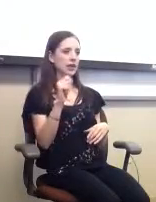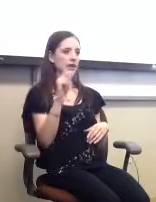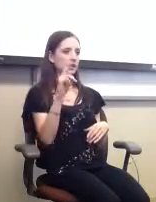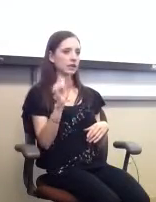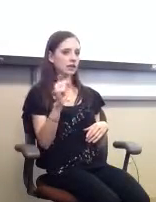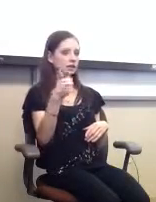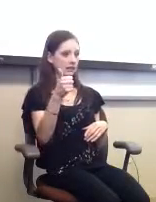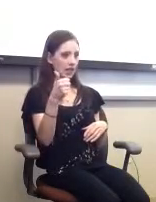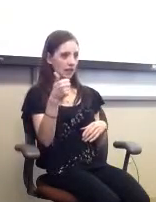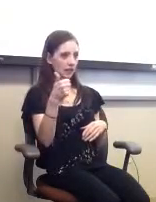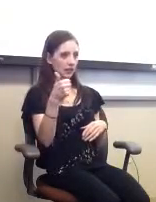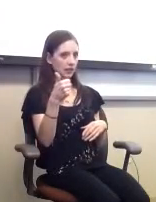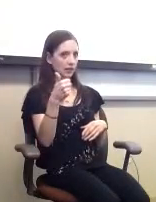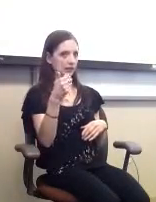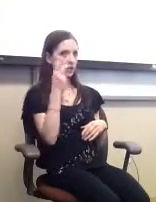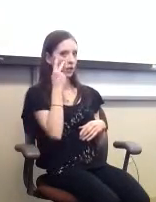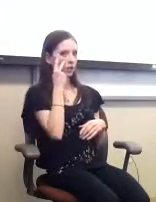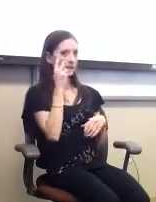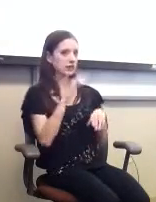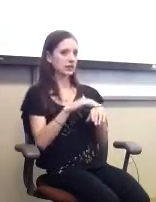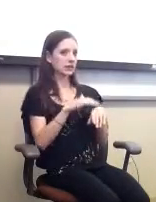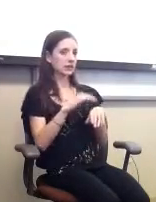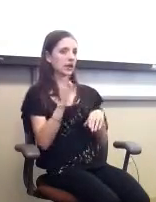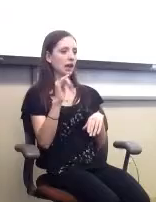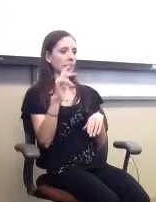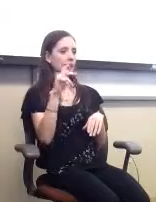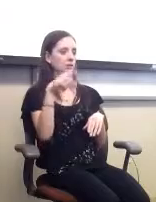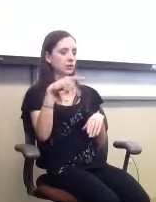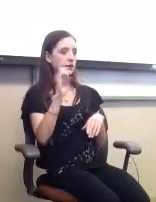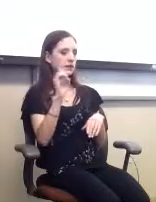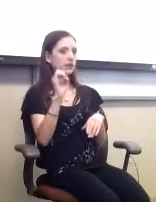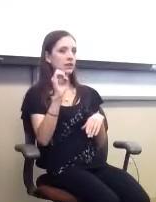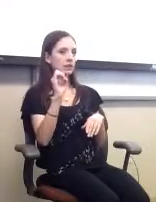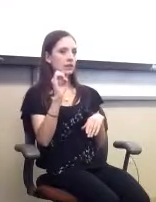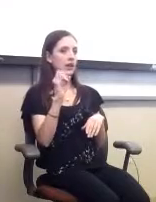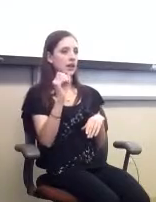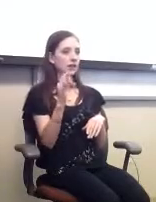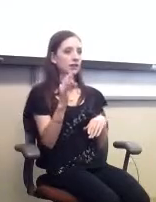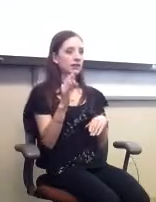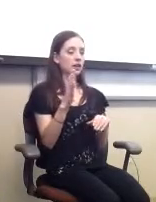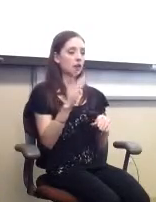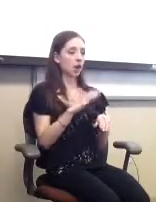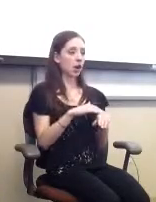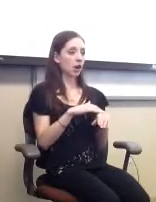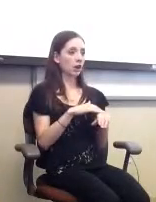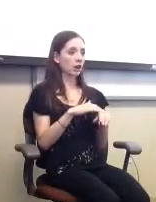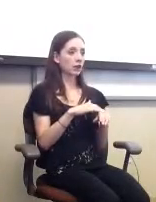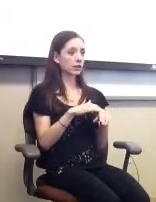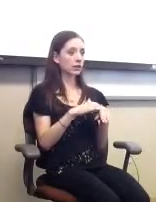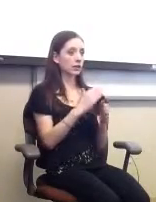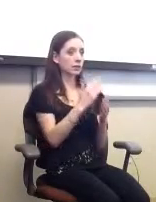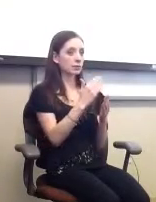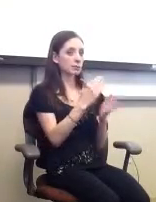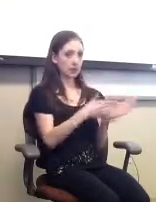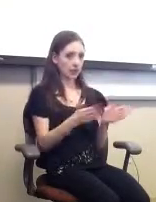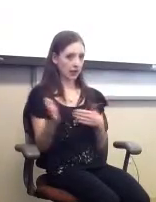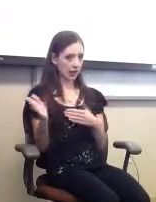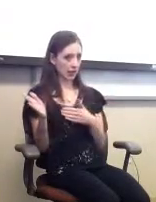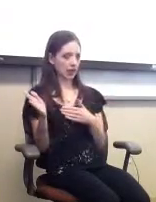know what services we're going to do. If they're in a plan, put in, you know, we'll use for their transportation to school, or we'll